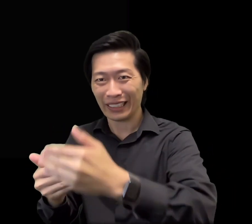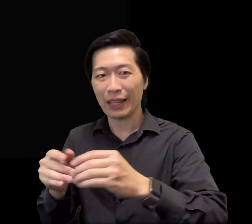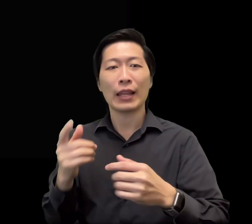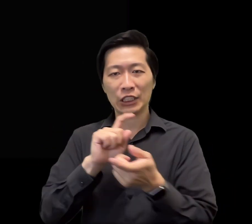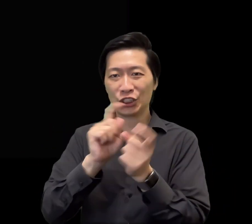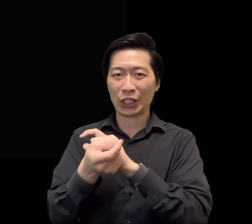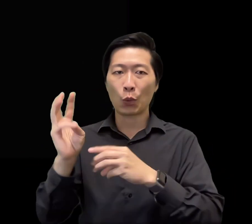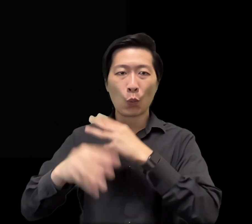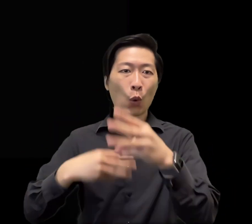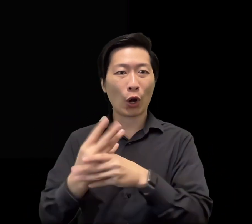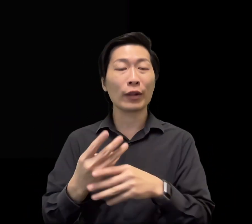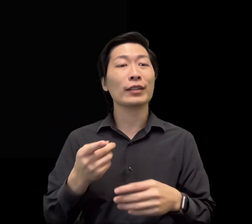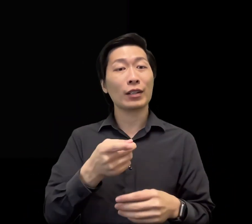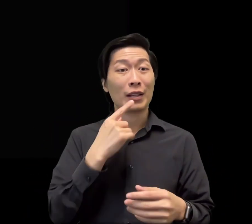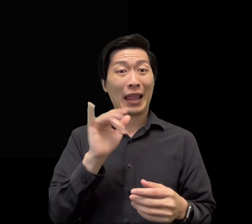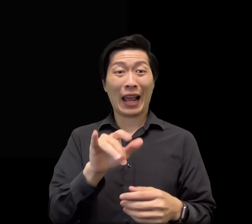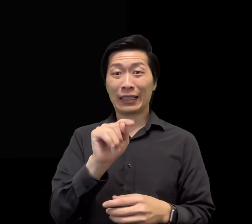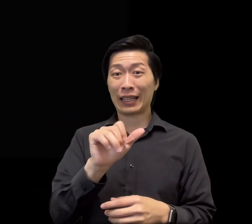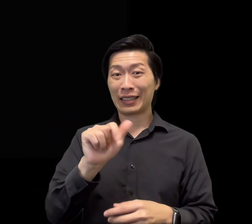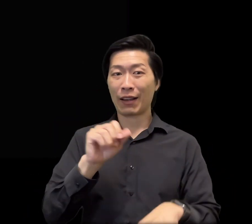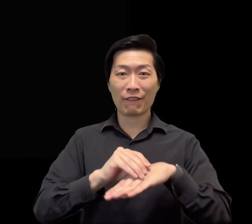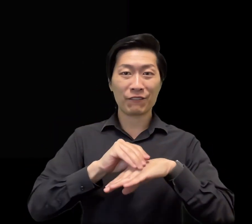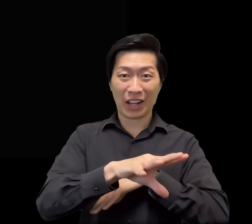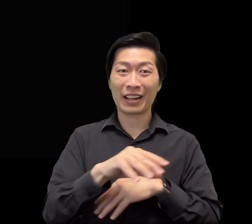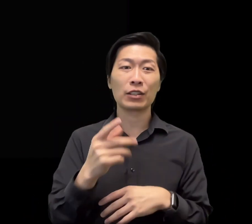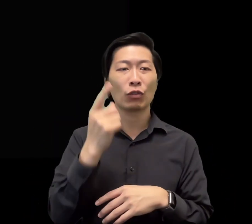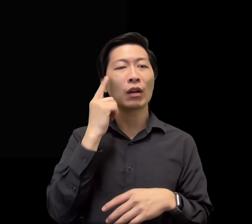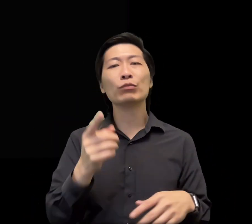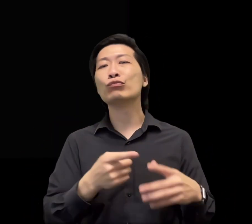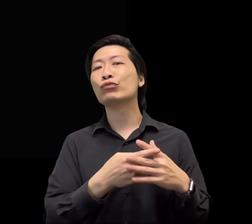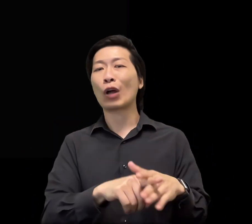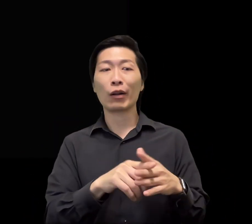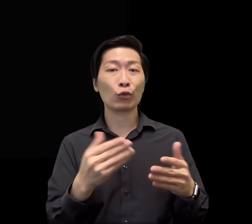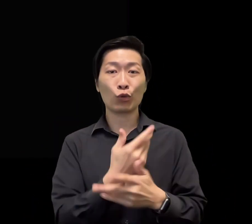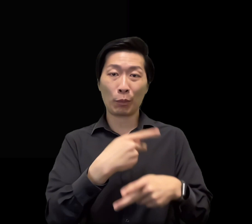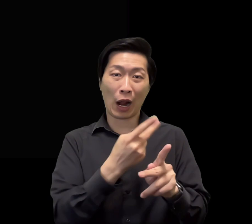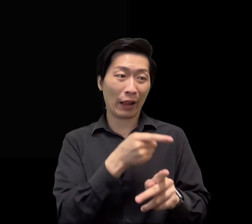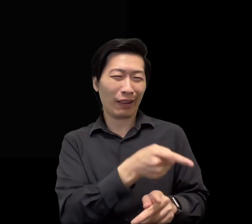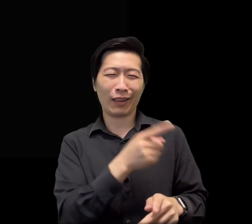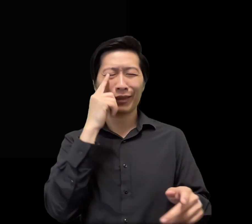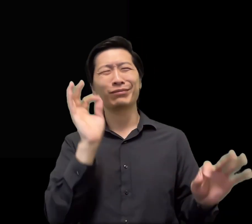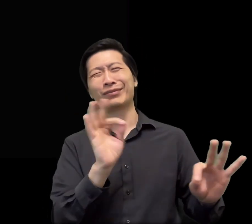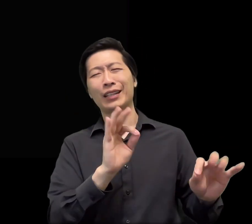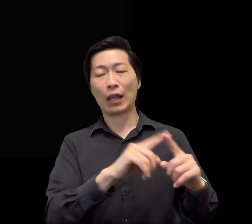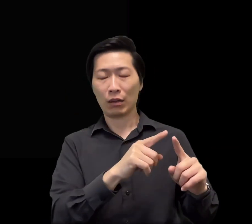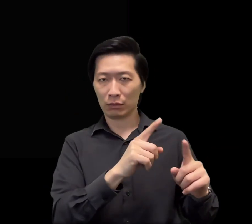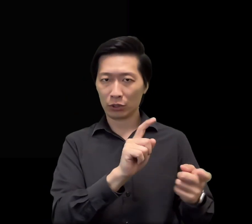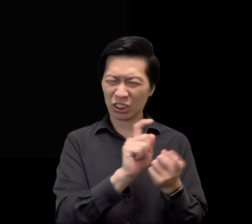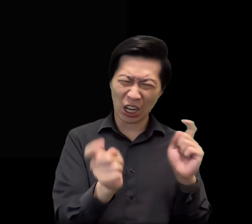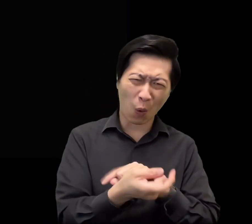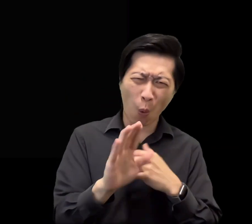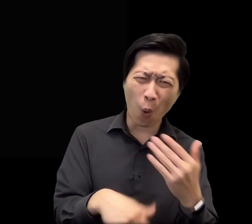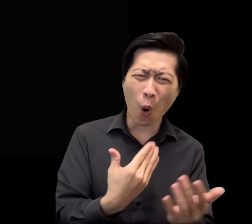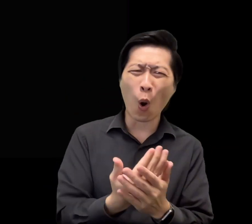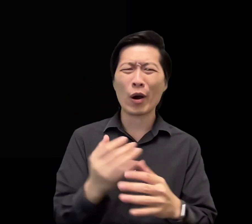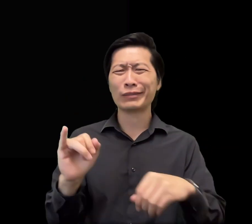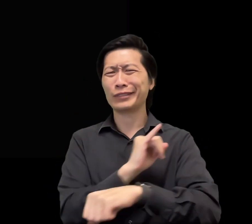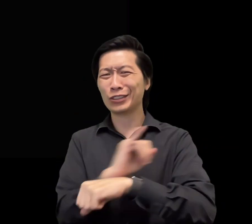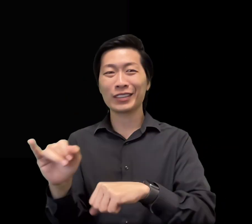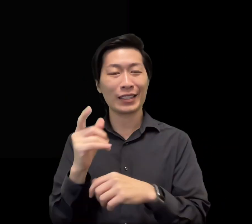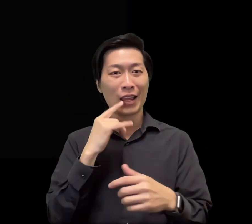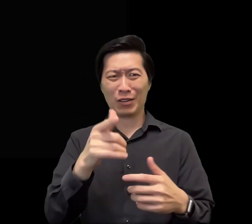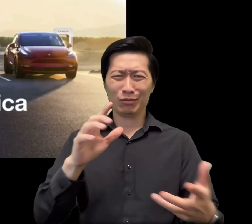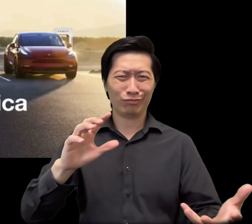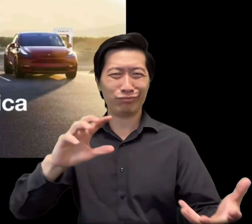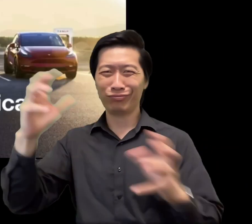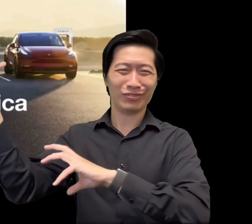I think this is the Tesla effect. When you unveil a product that seems kind of small and inconsequential, but then will change the entire industry. It's kind of like